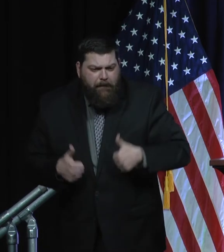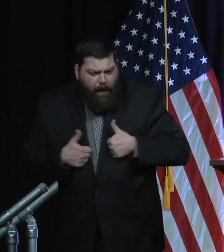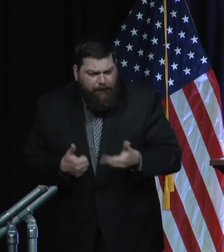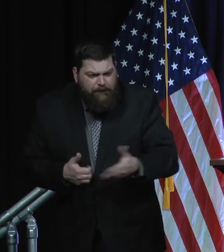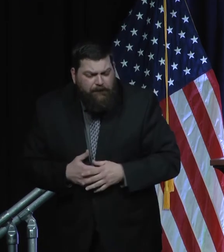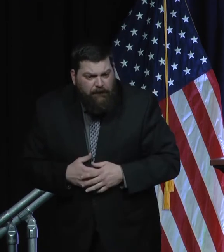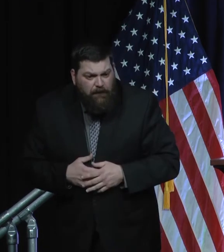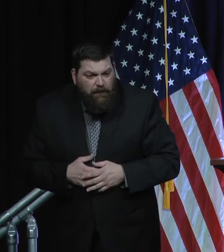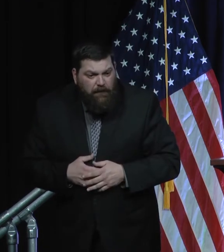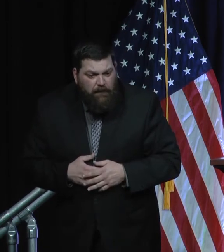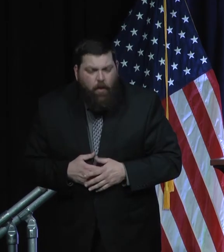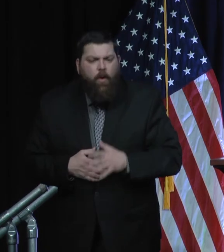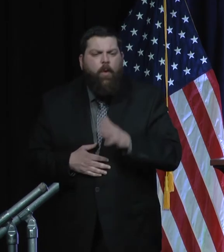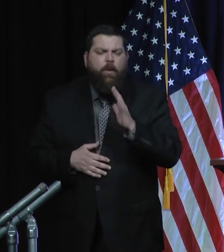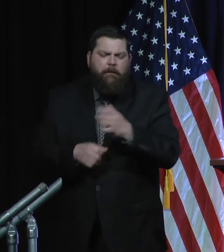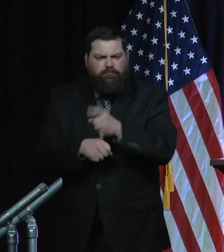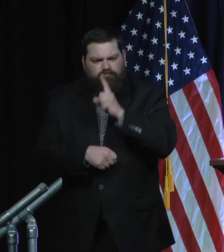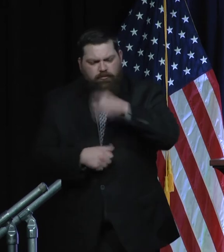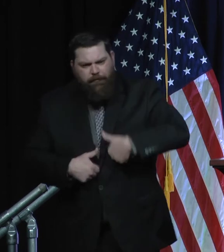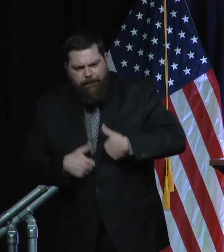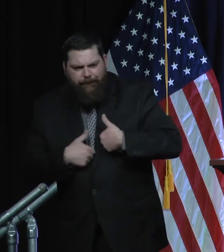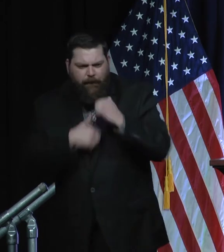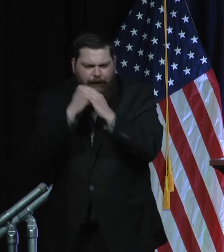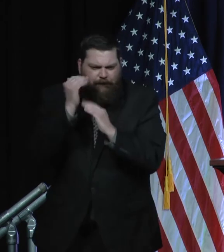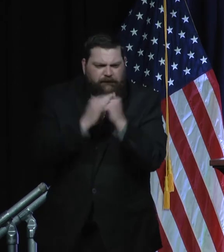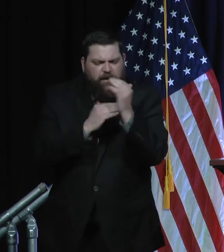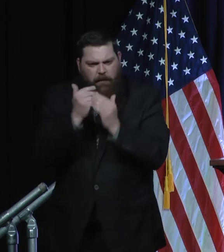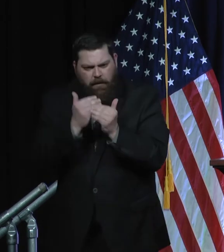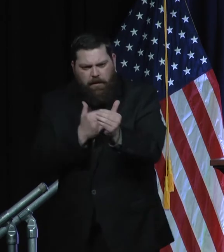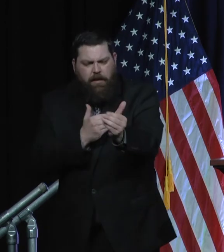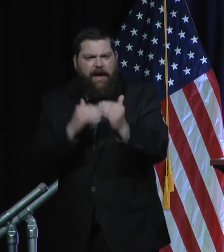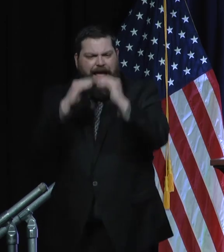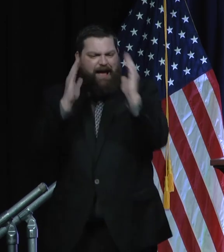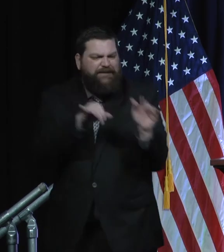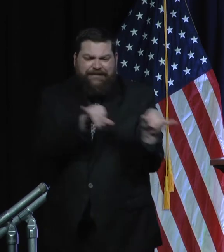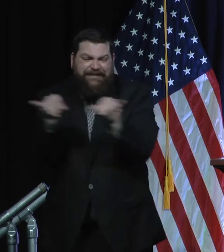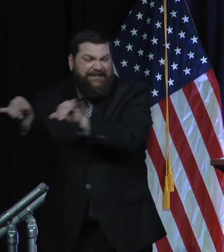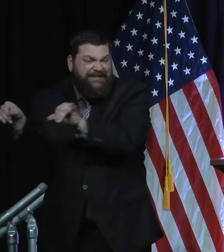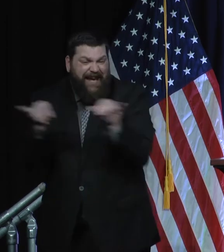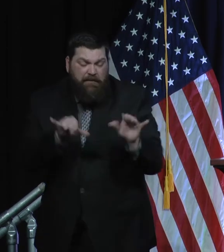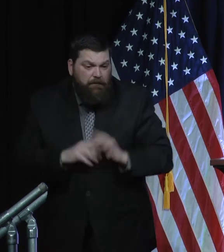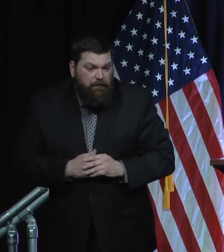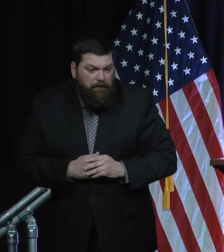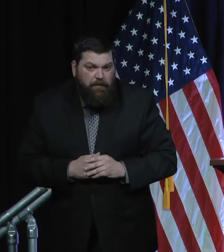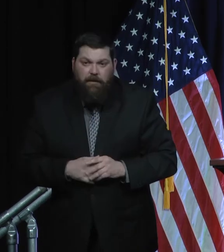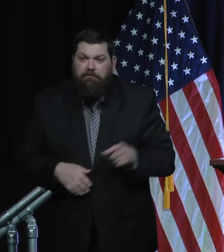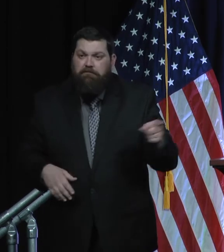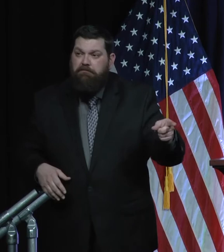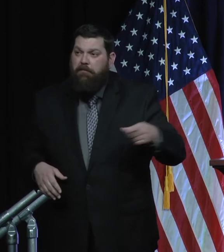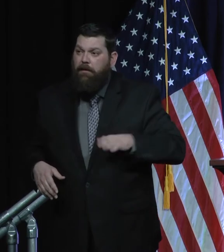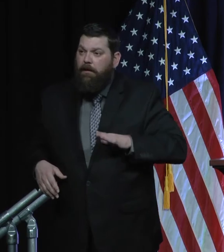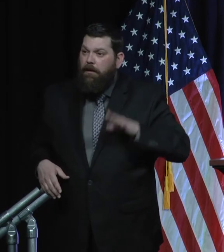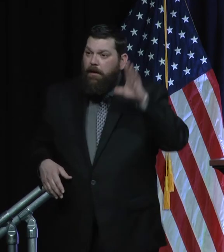And we will make sure that you live a comfortable life in a house such as this. But of course, Nelson Mandela never caved